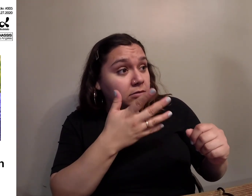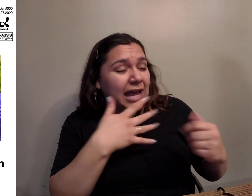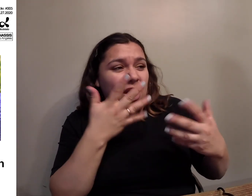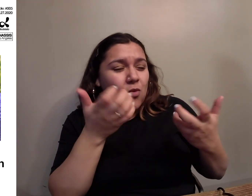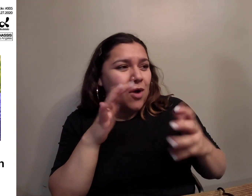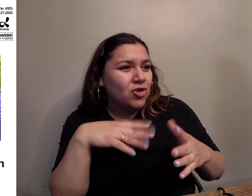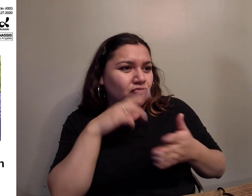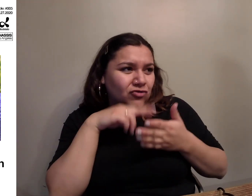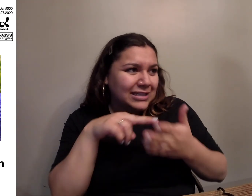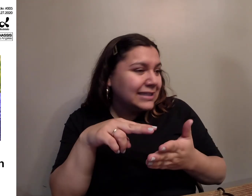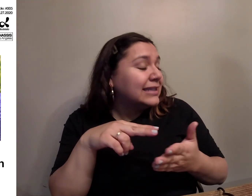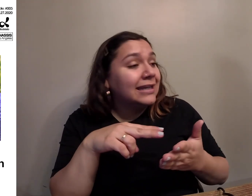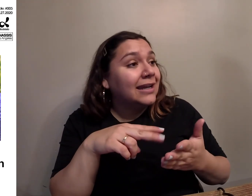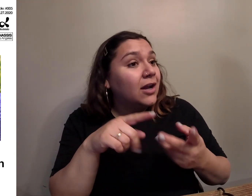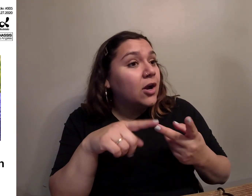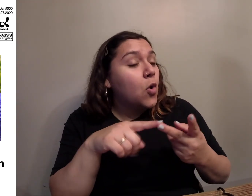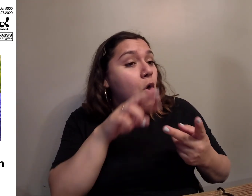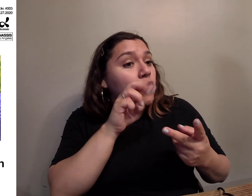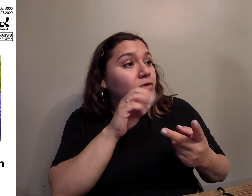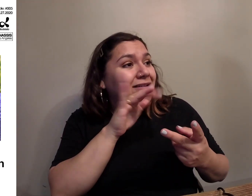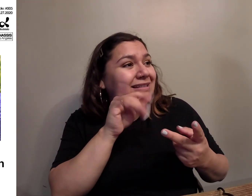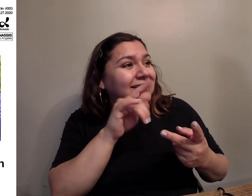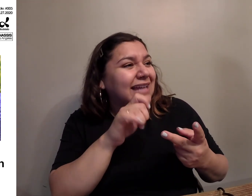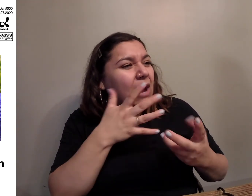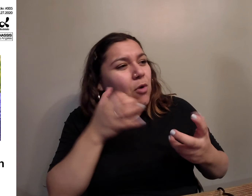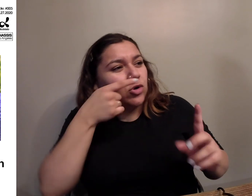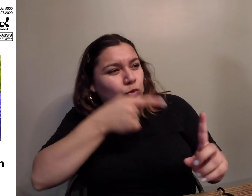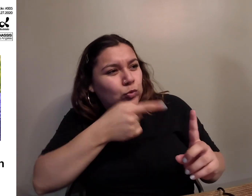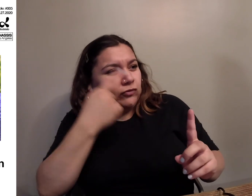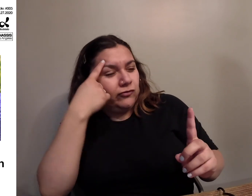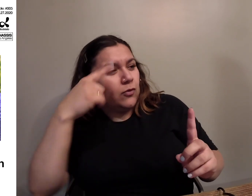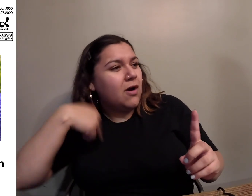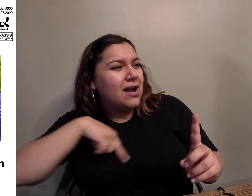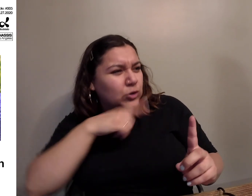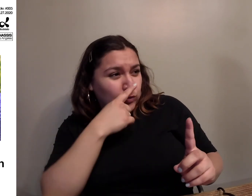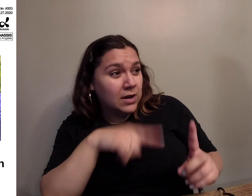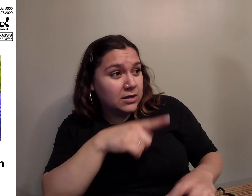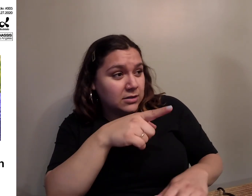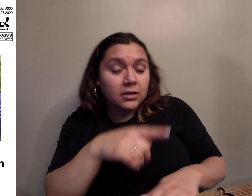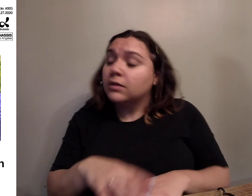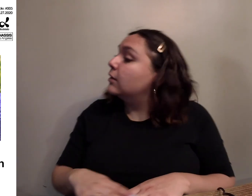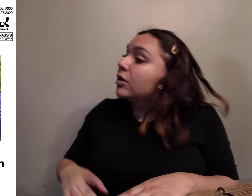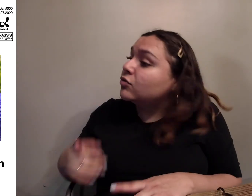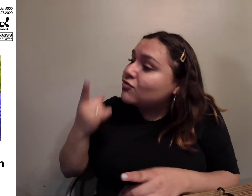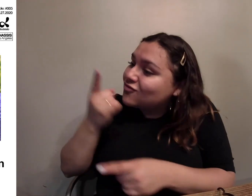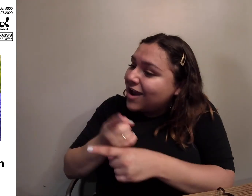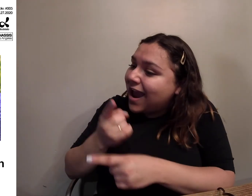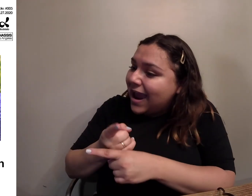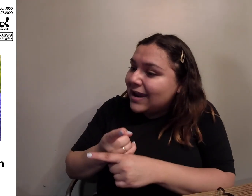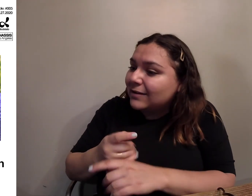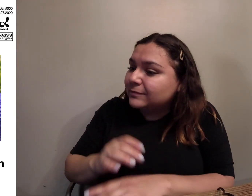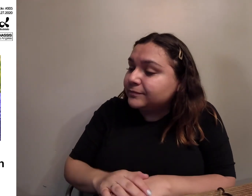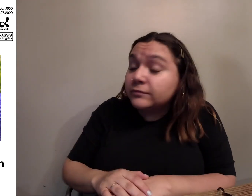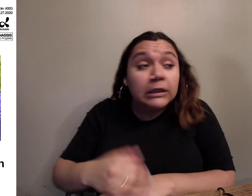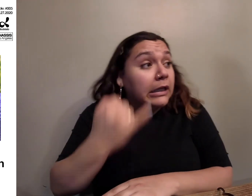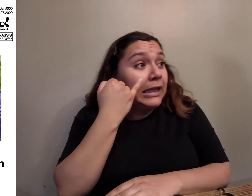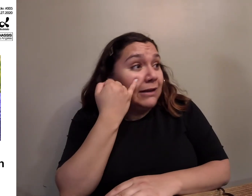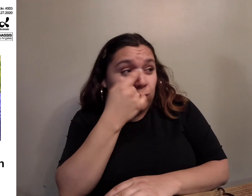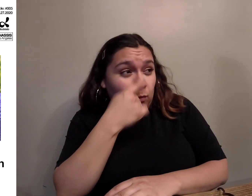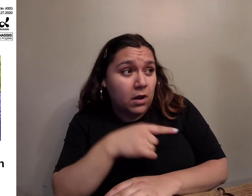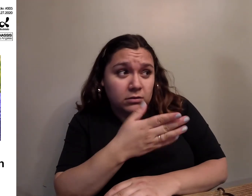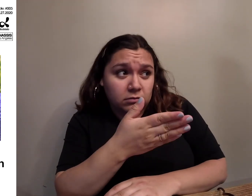it, and I wouldn't want to recite it. I would want you to do that for us. Right. If you would.